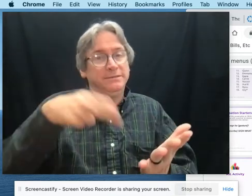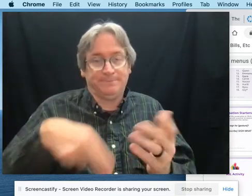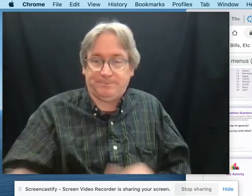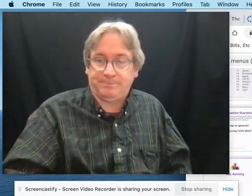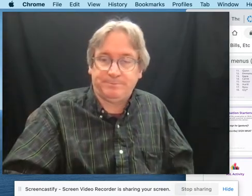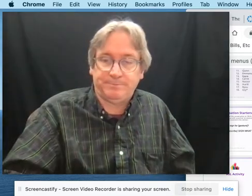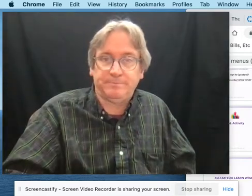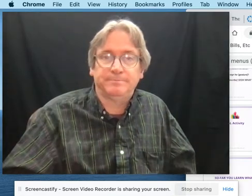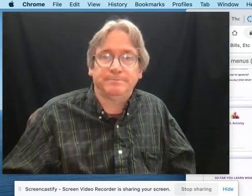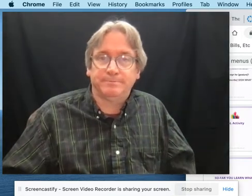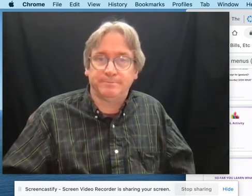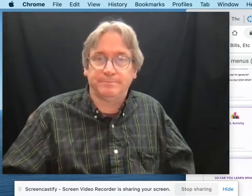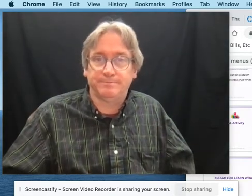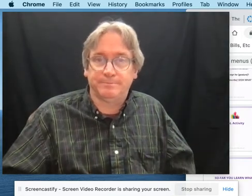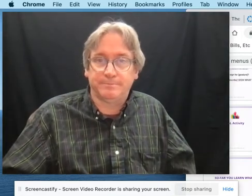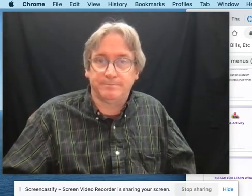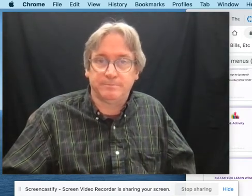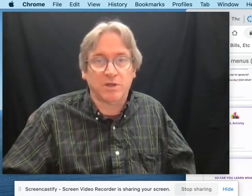paint.